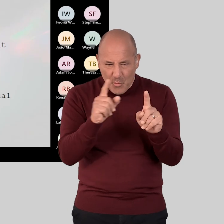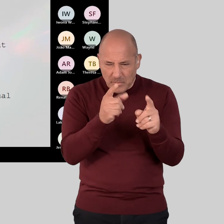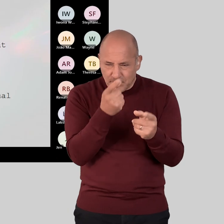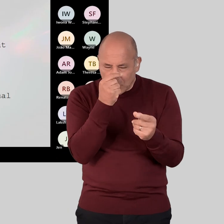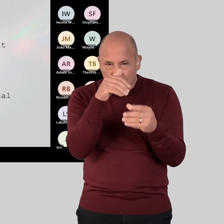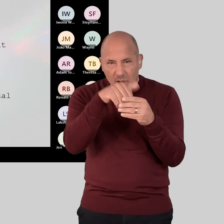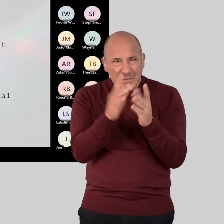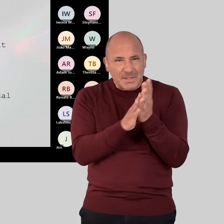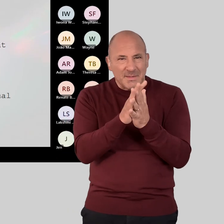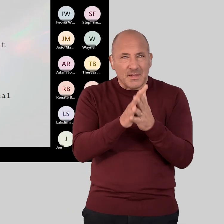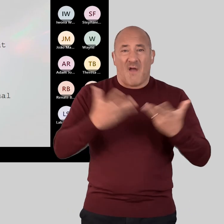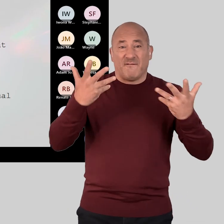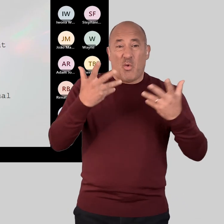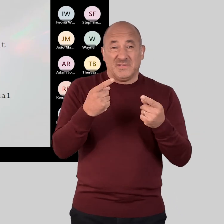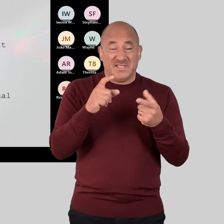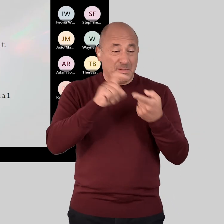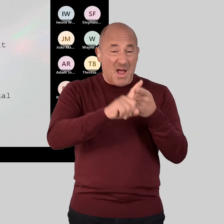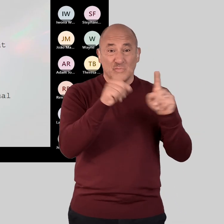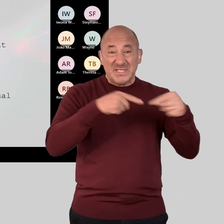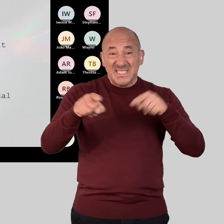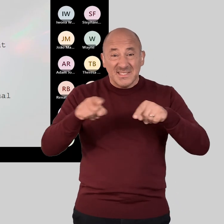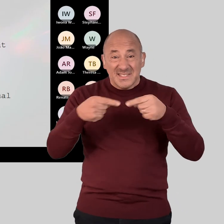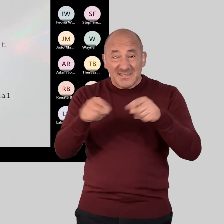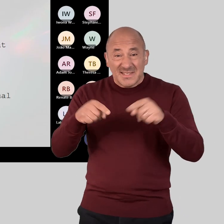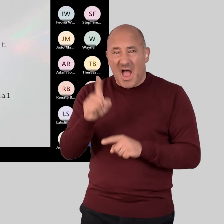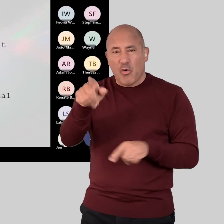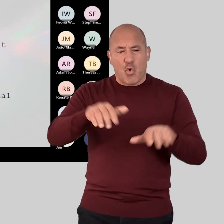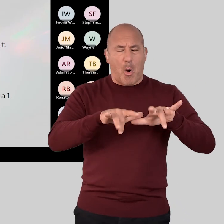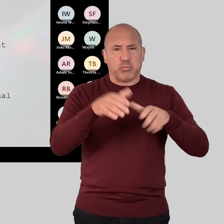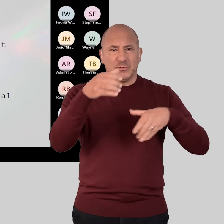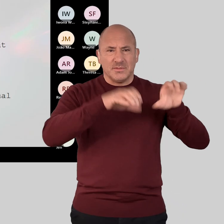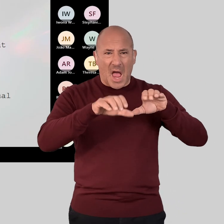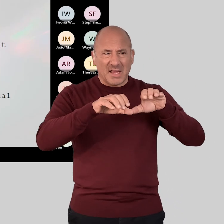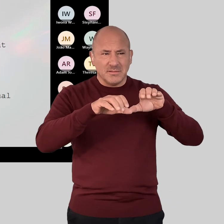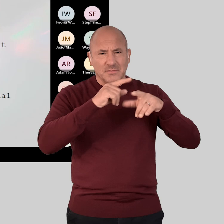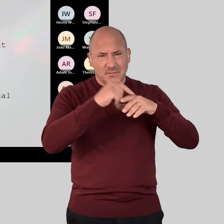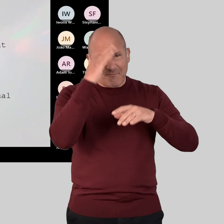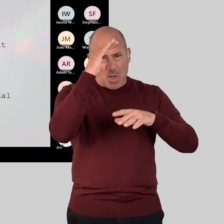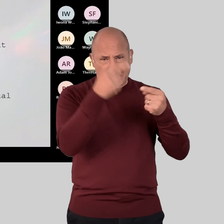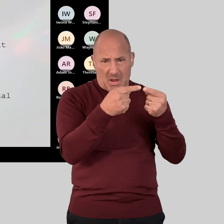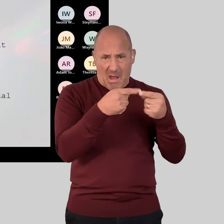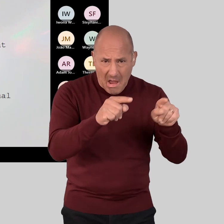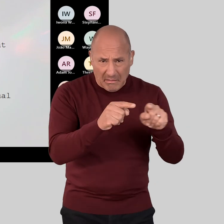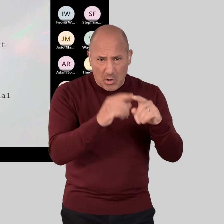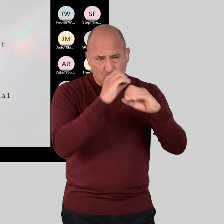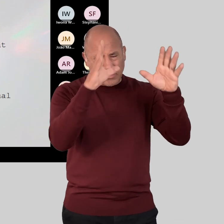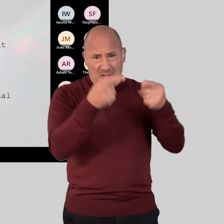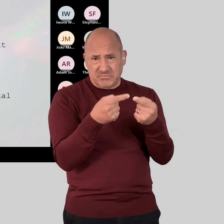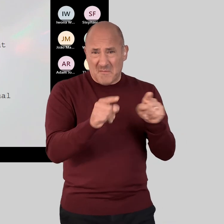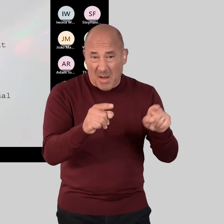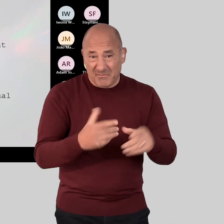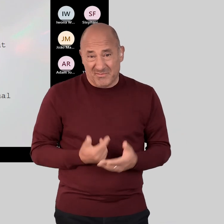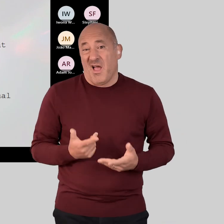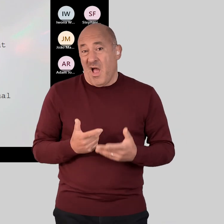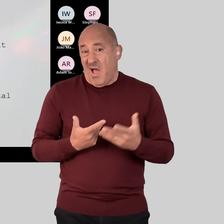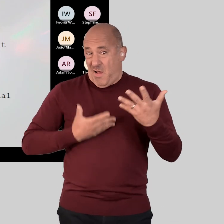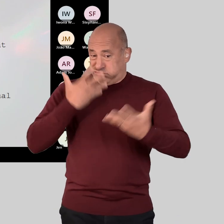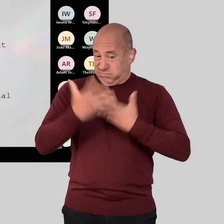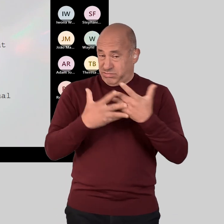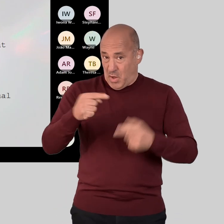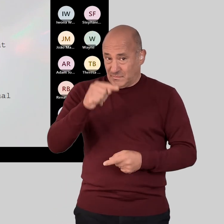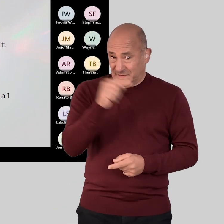of understanding the essence of something, or kind of, what its qualities are, maybe. And of course, it's used differently in different other contexts again,